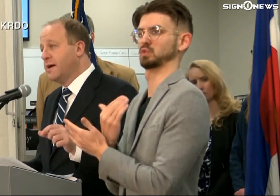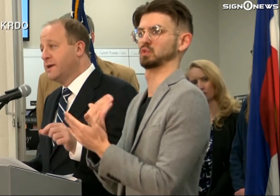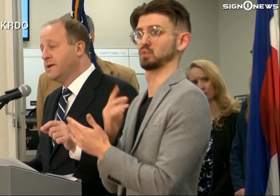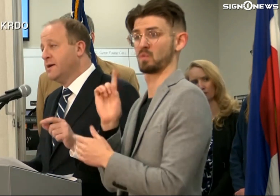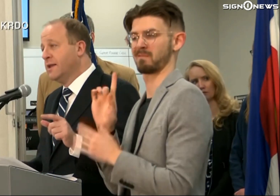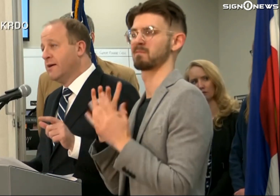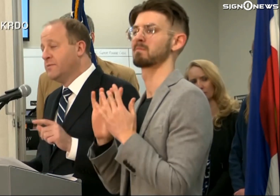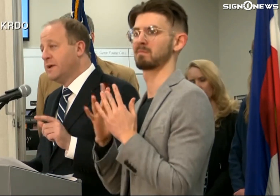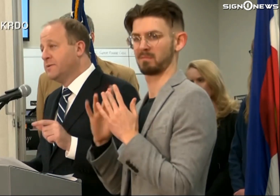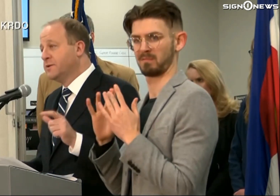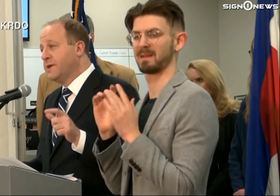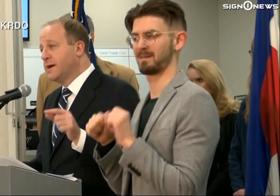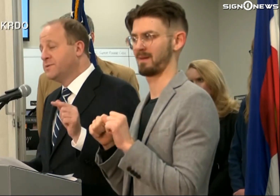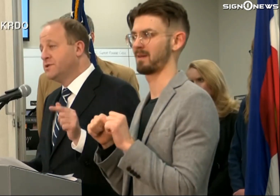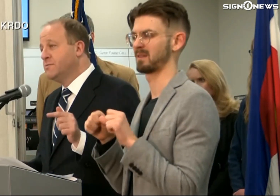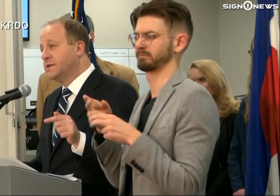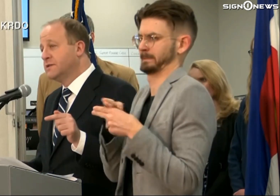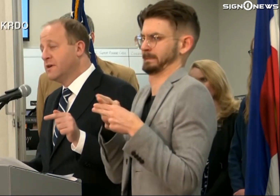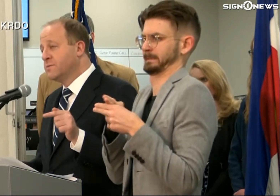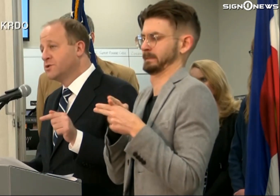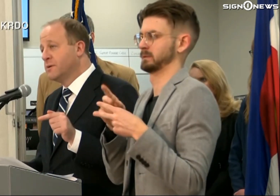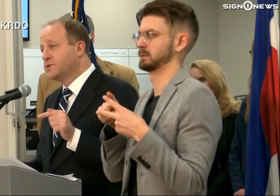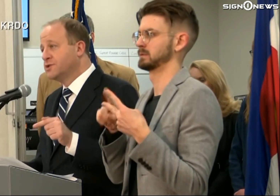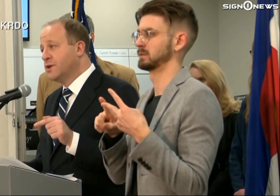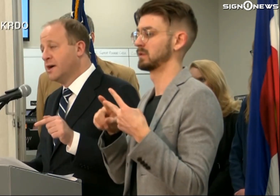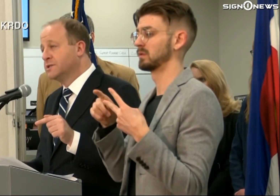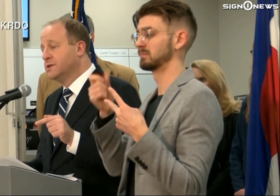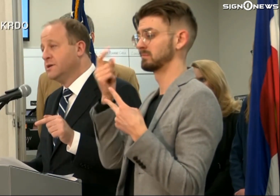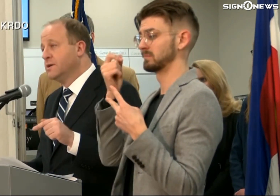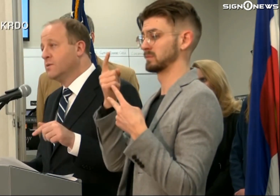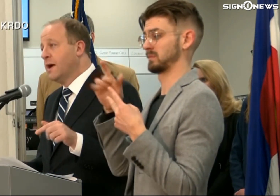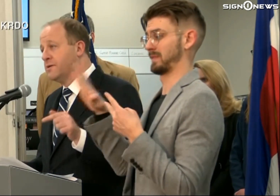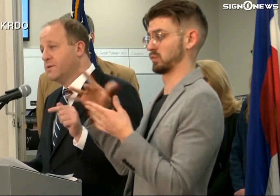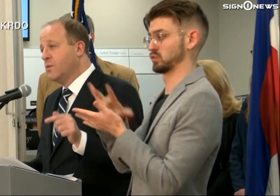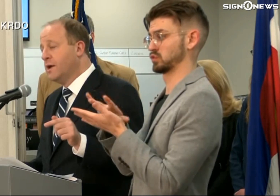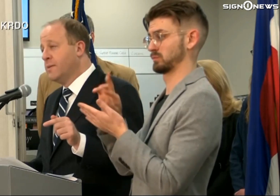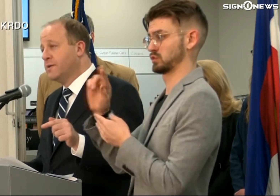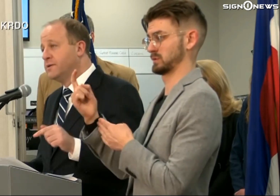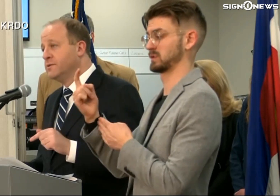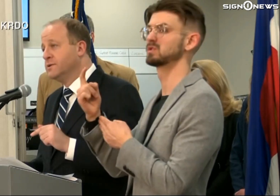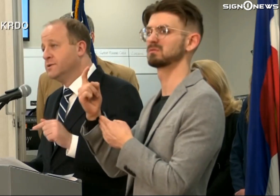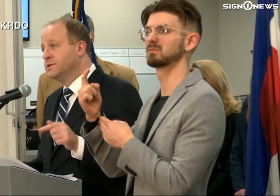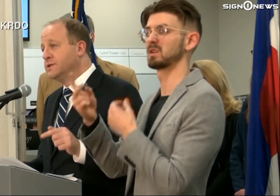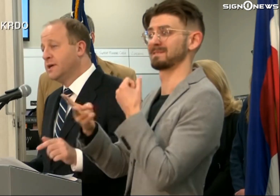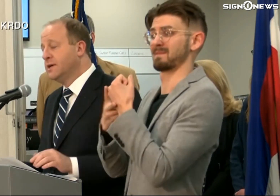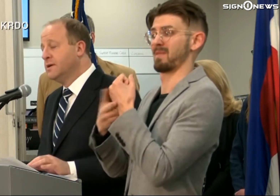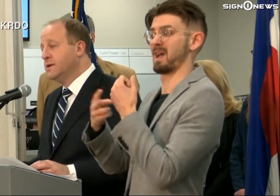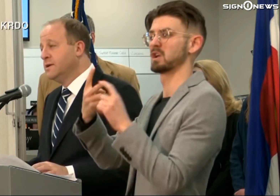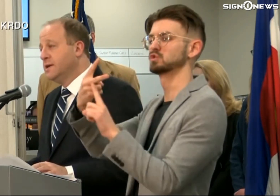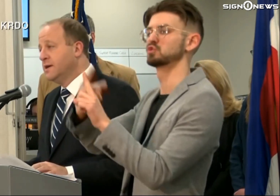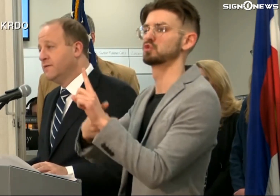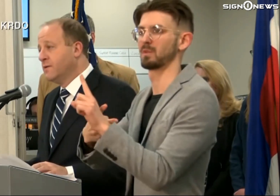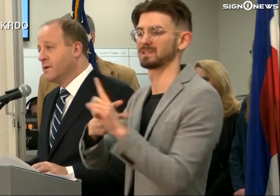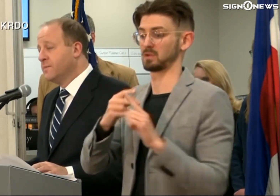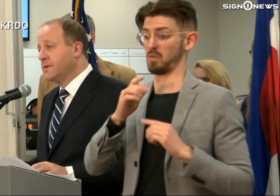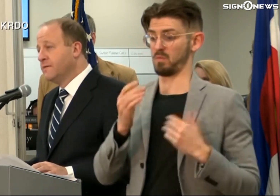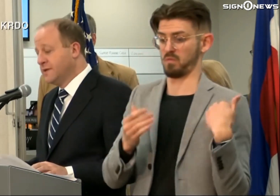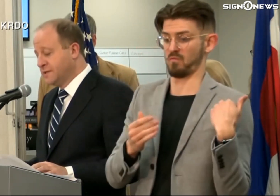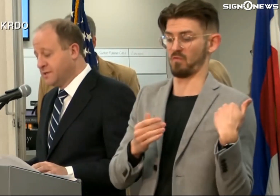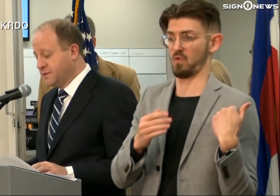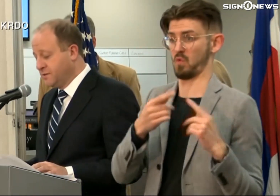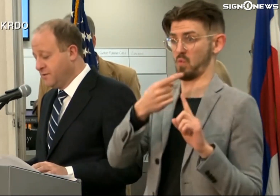guidance around allowing people to pick up 2 months of their prescription drugs rather than 1 month to reduce the need